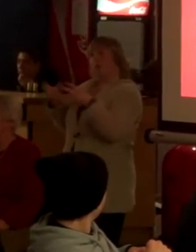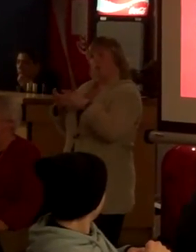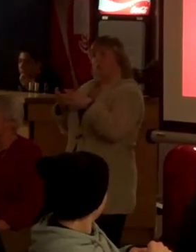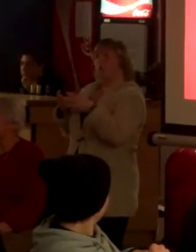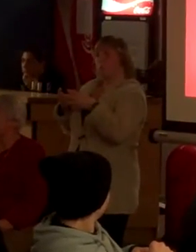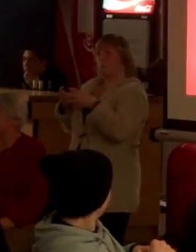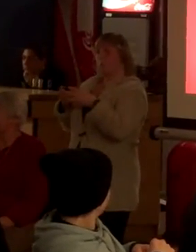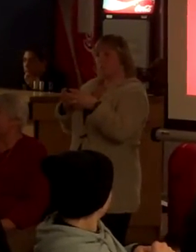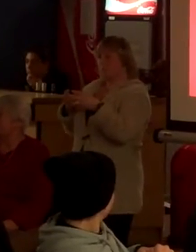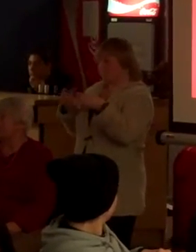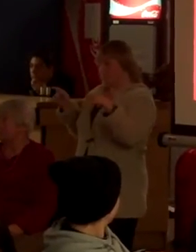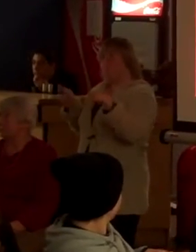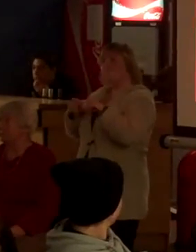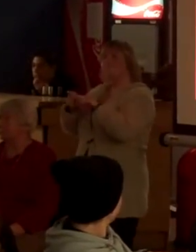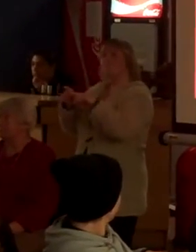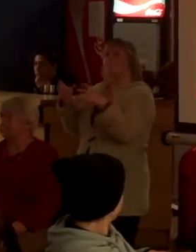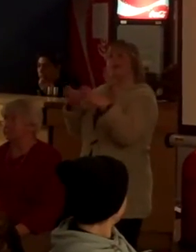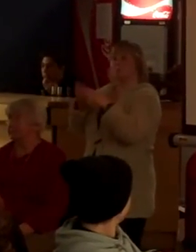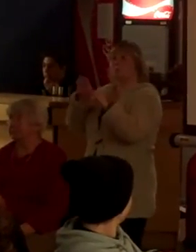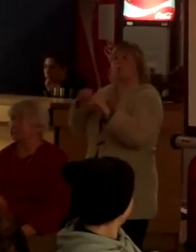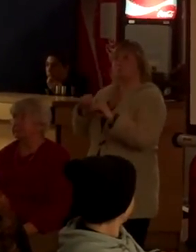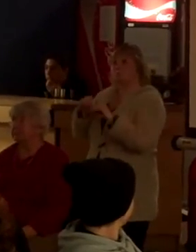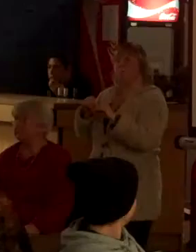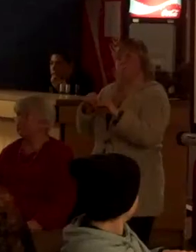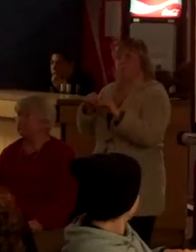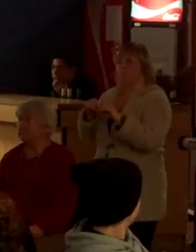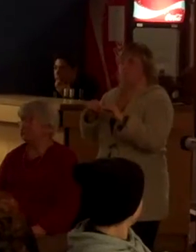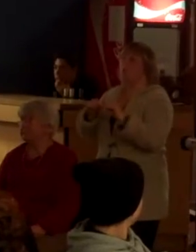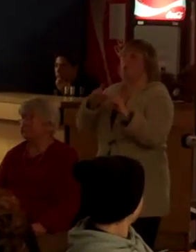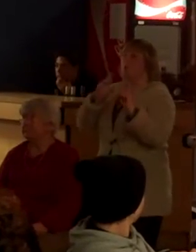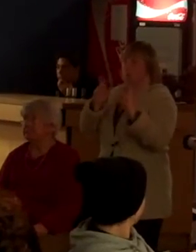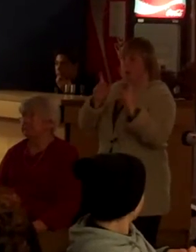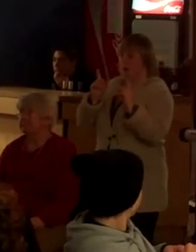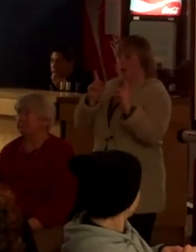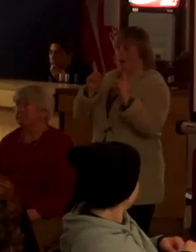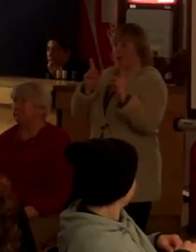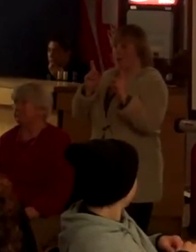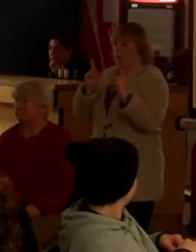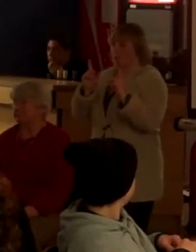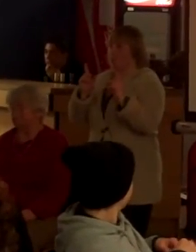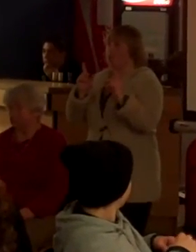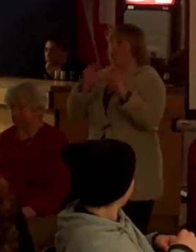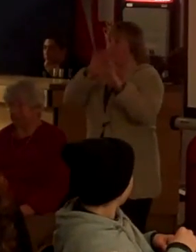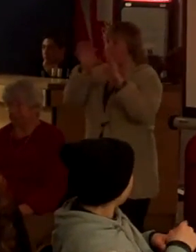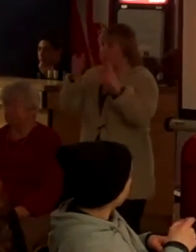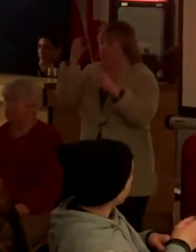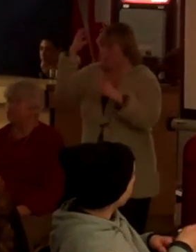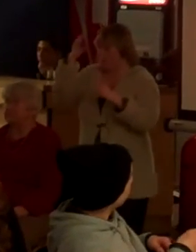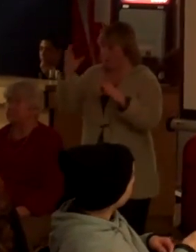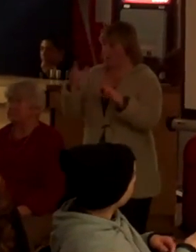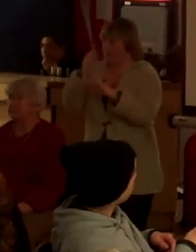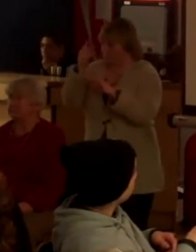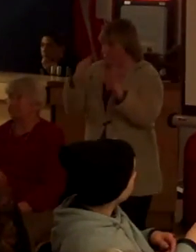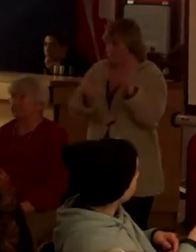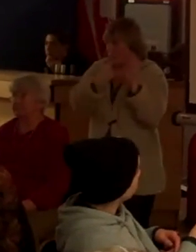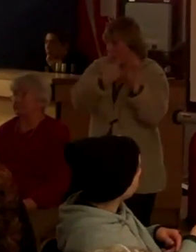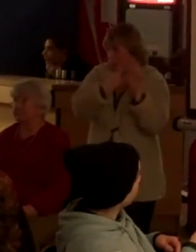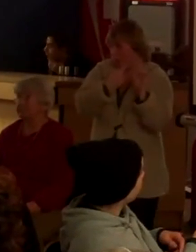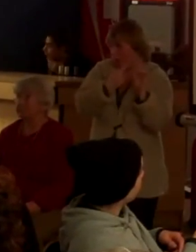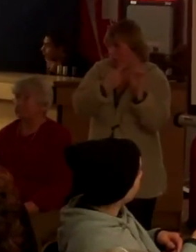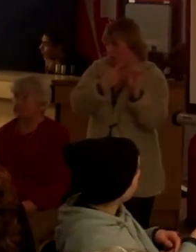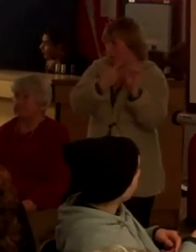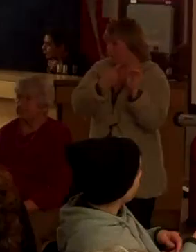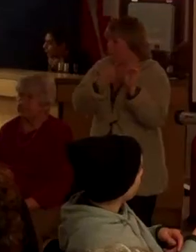working together. But for all the problems we have seen, Matendo has not